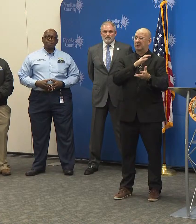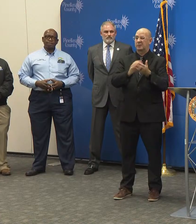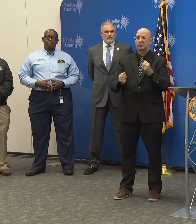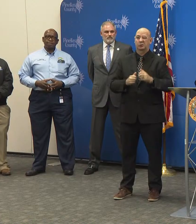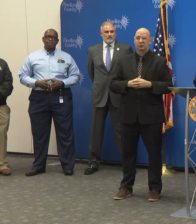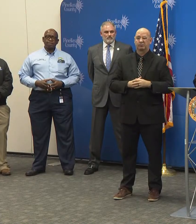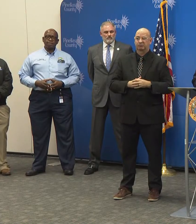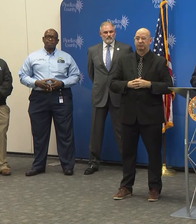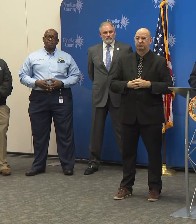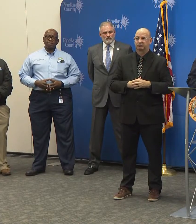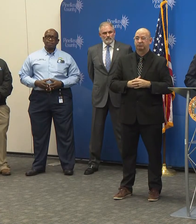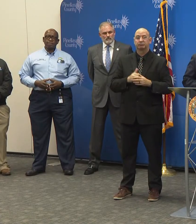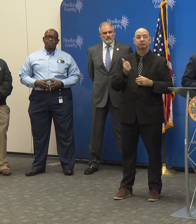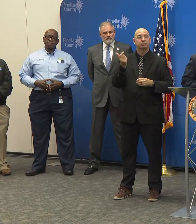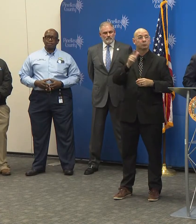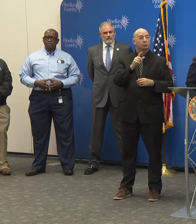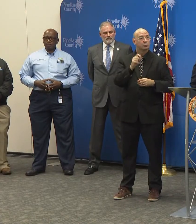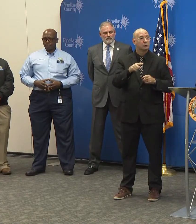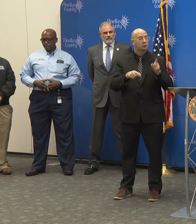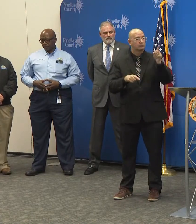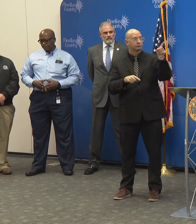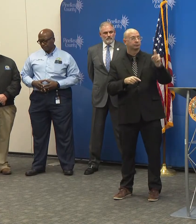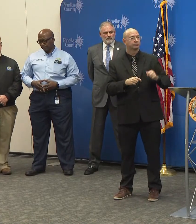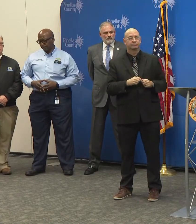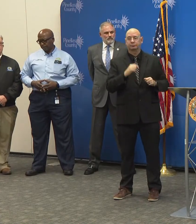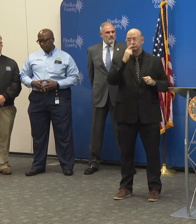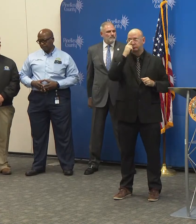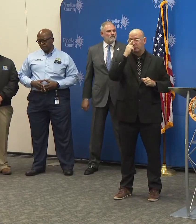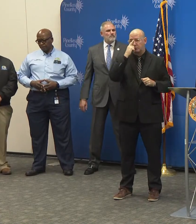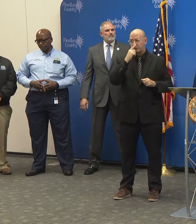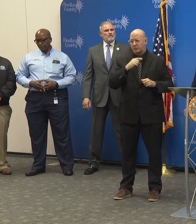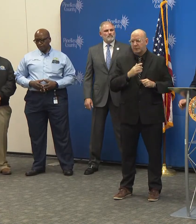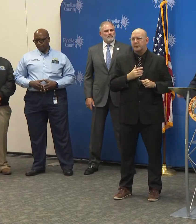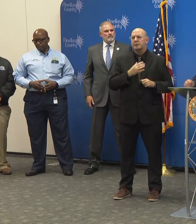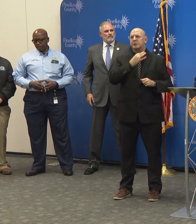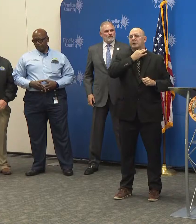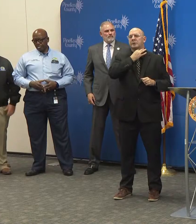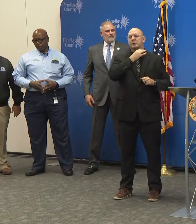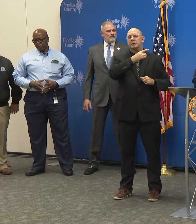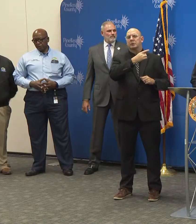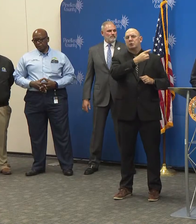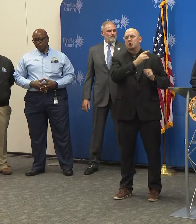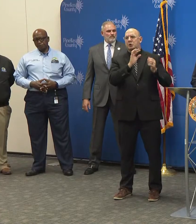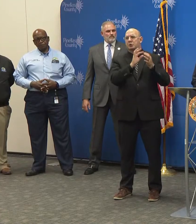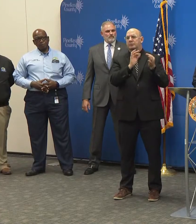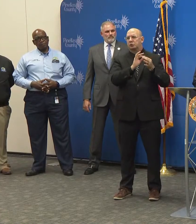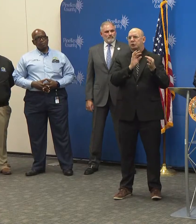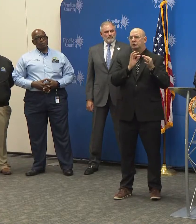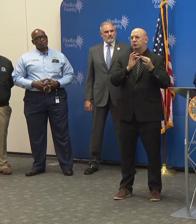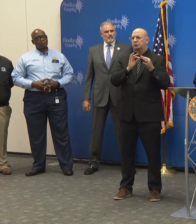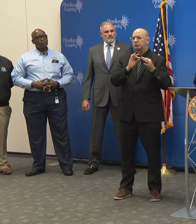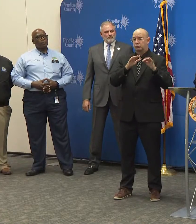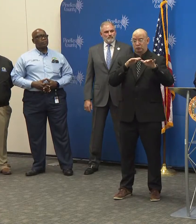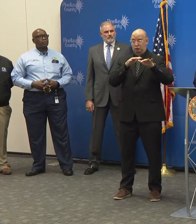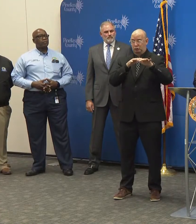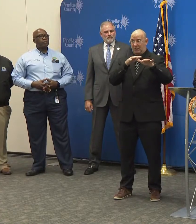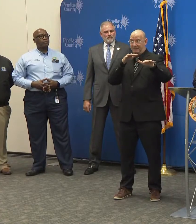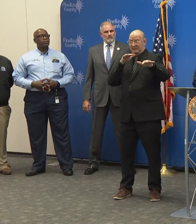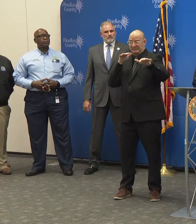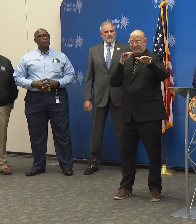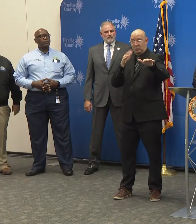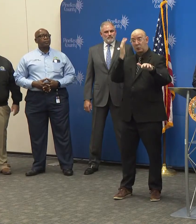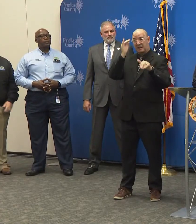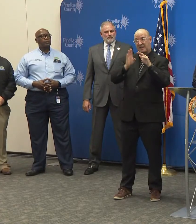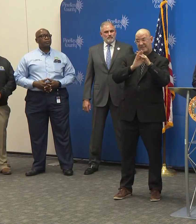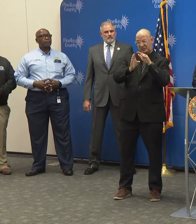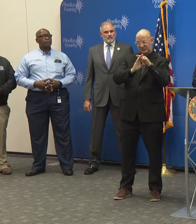Yes? It was mentioned that there is an expectation of high levels of traffic as the evacuation orders start getting rolled out. And